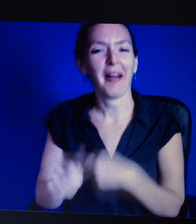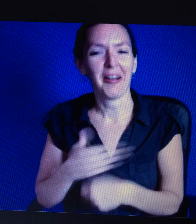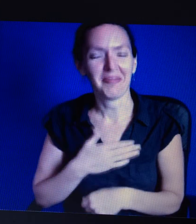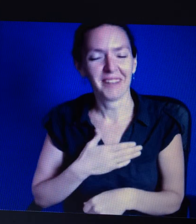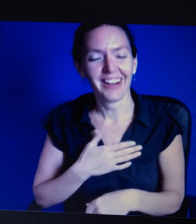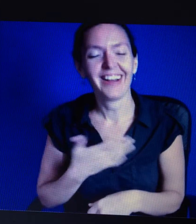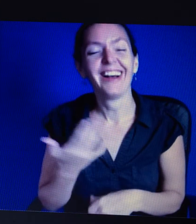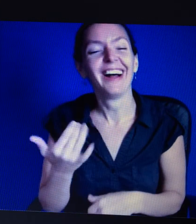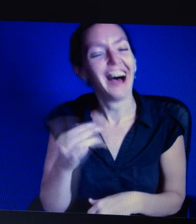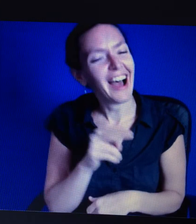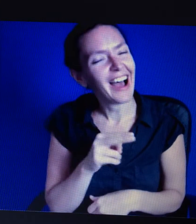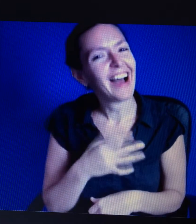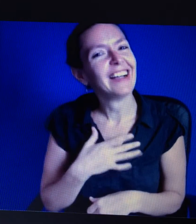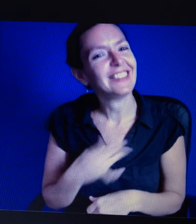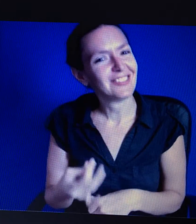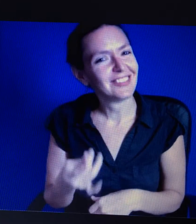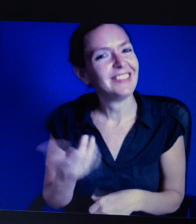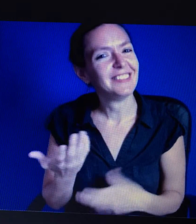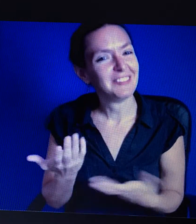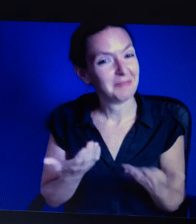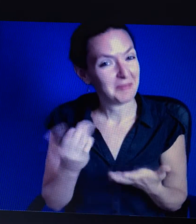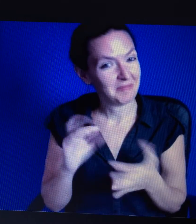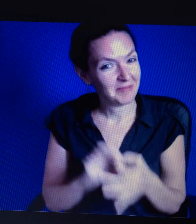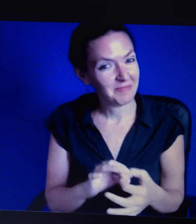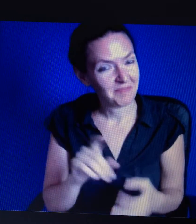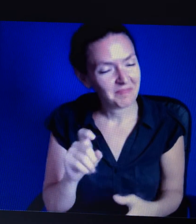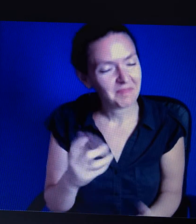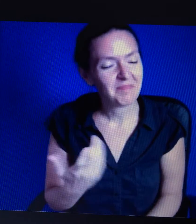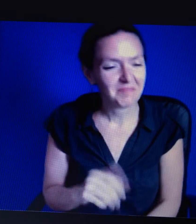Yeah. I mean, you can change it, and